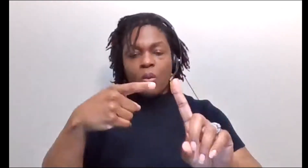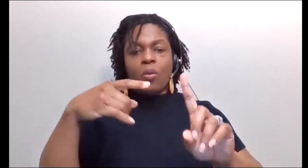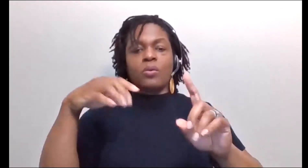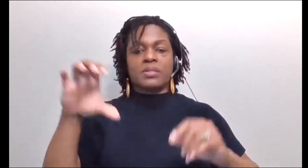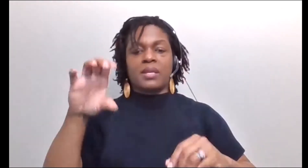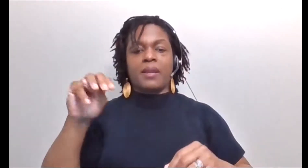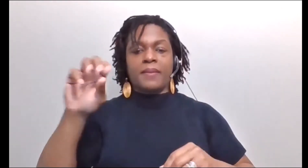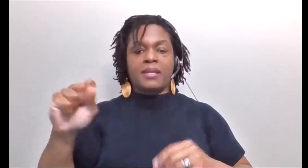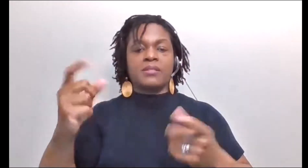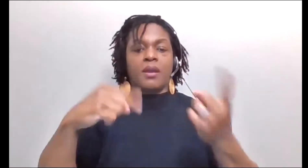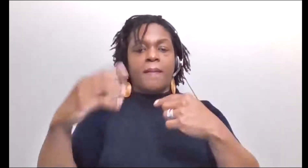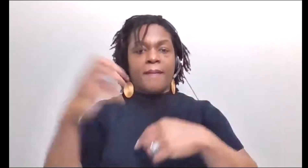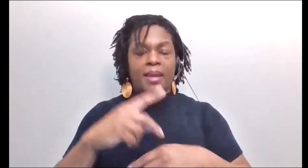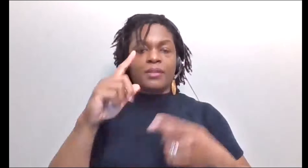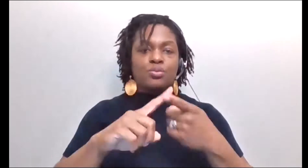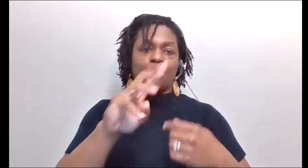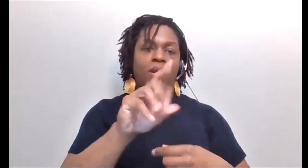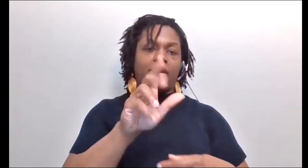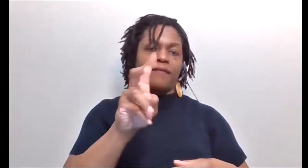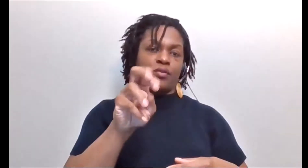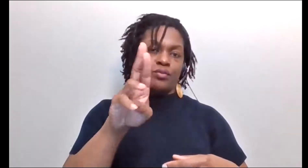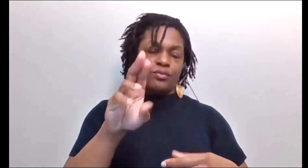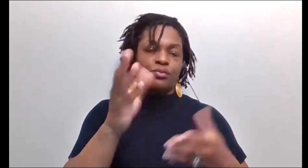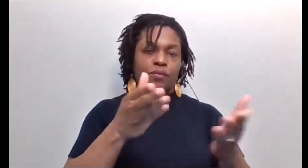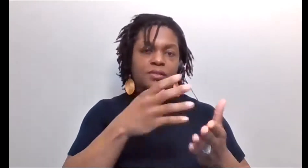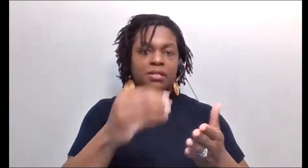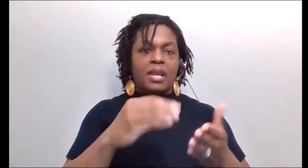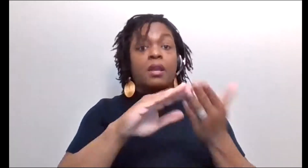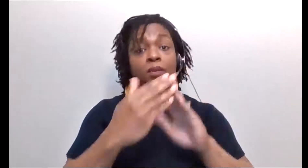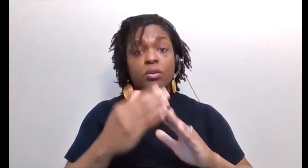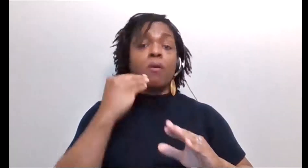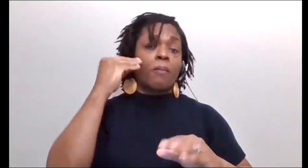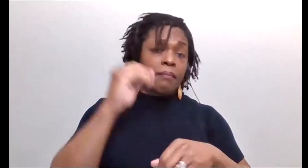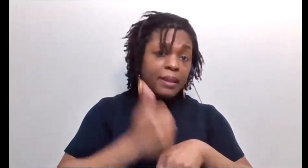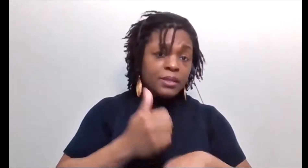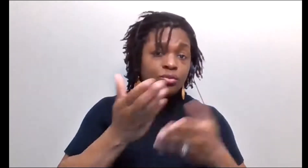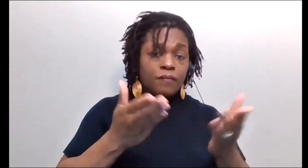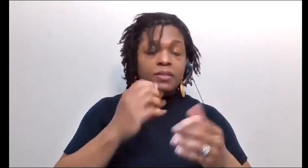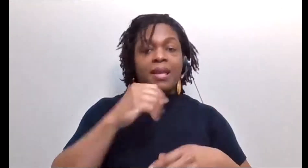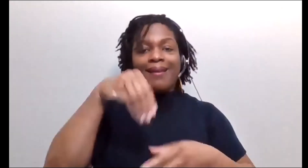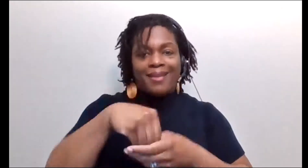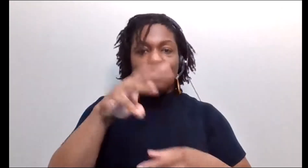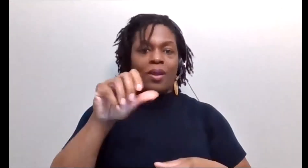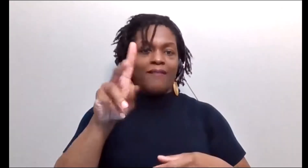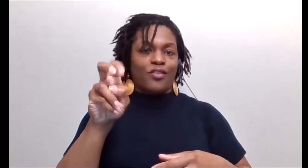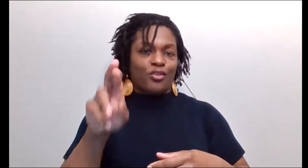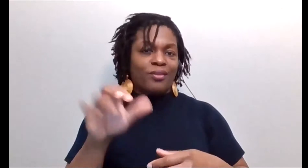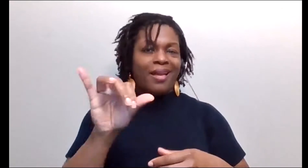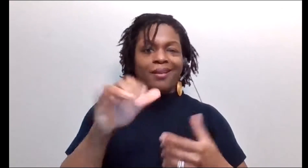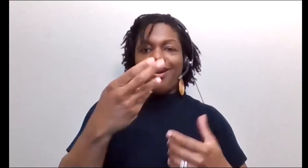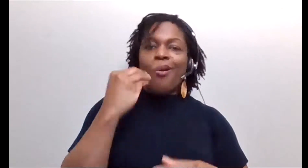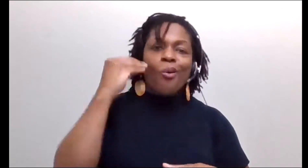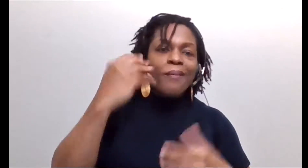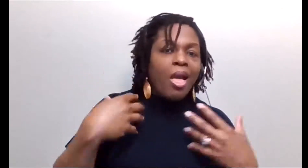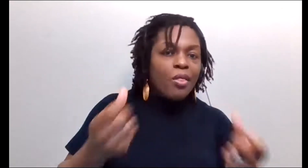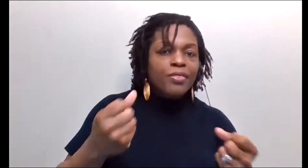waiver services and other home and community-based services that may not be in the waiver, like home health and some other things. So